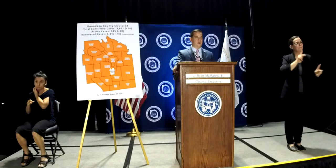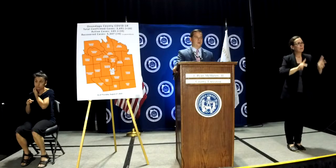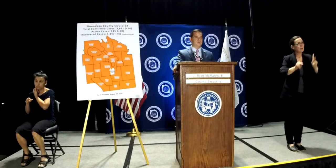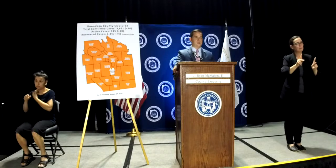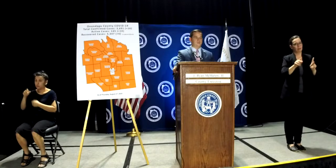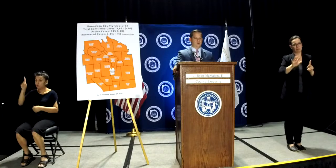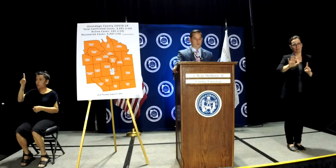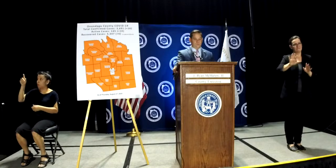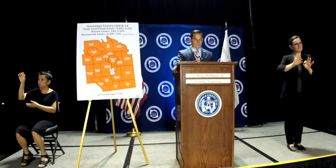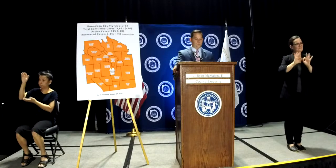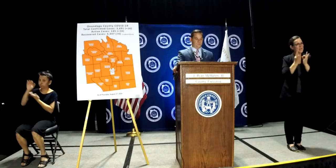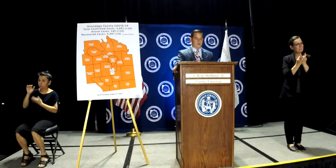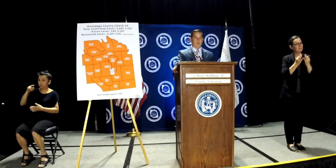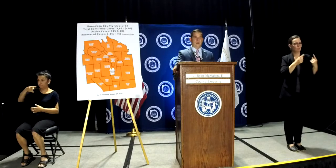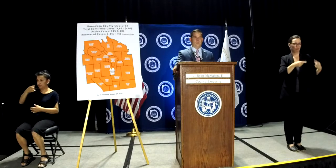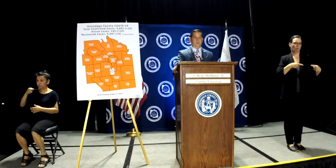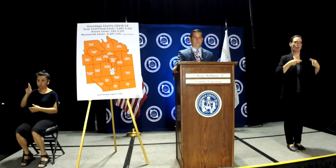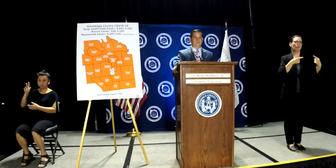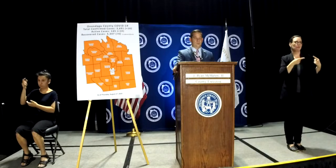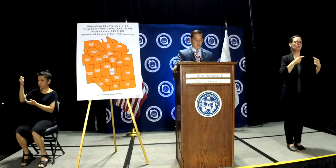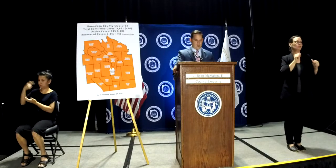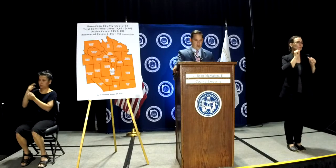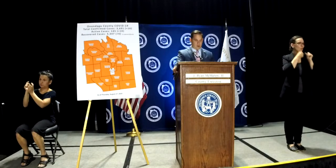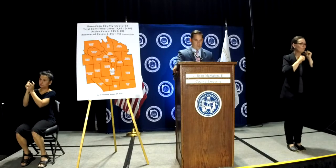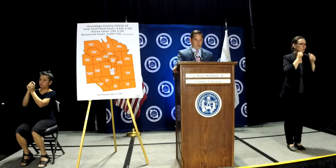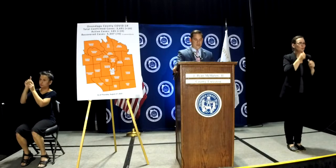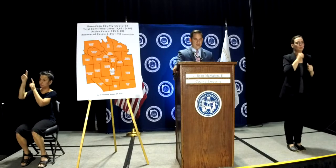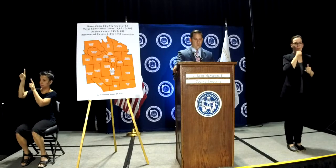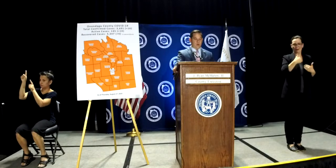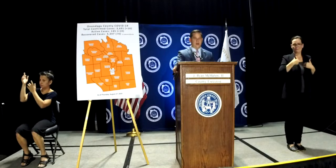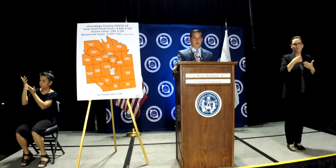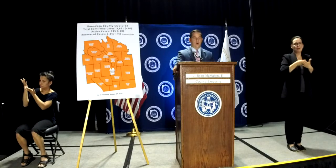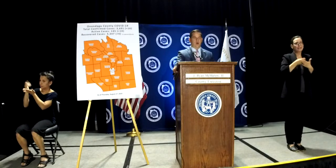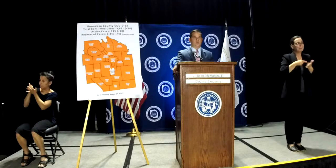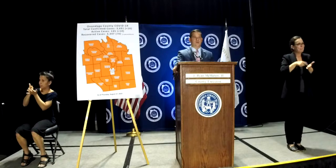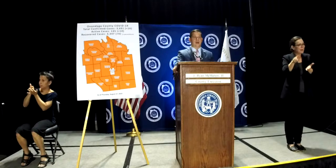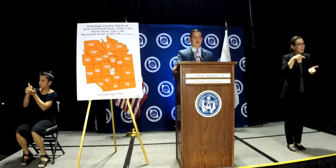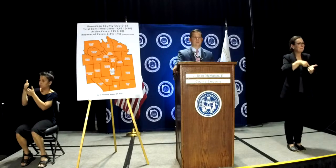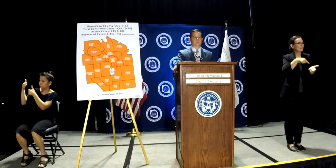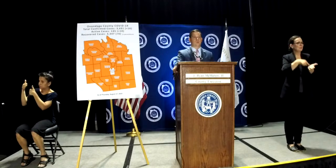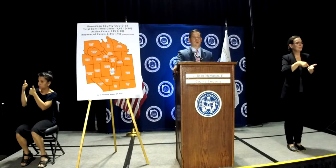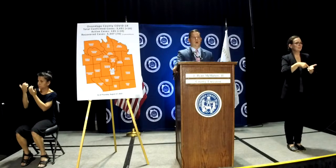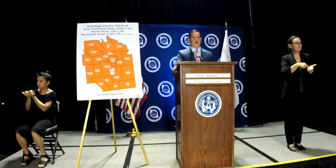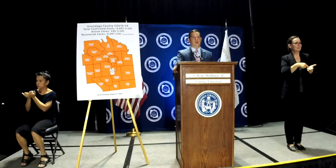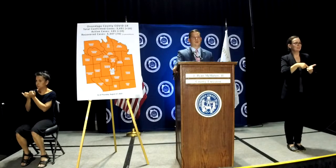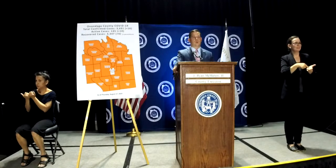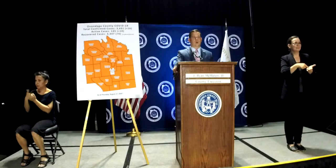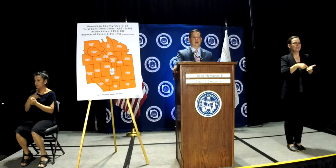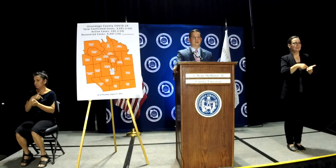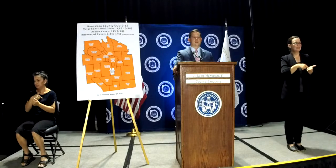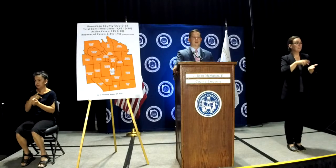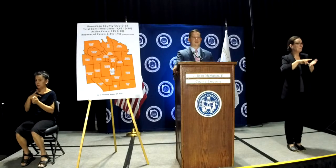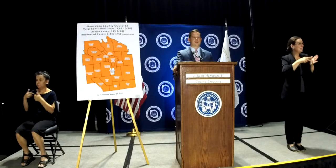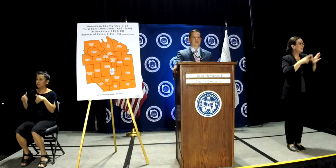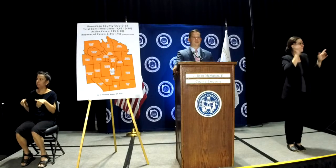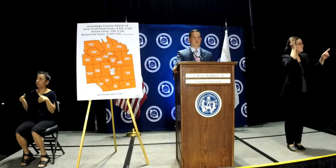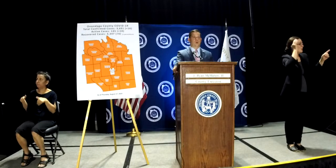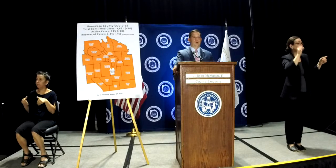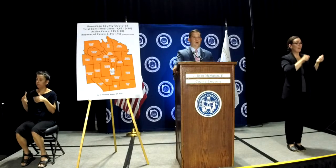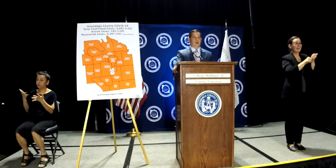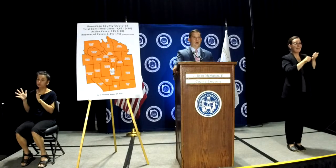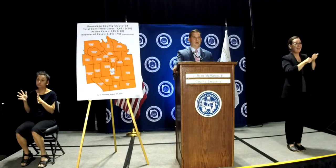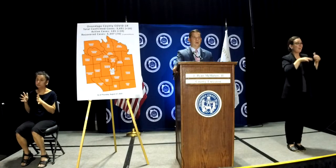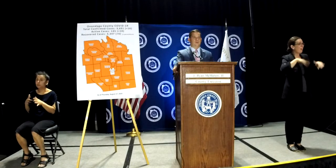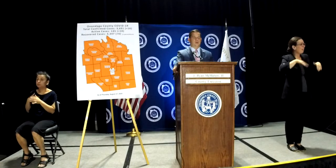know that they're talking this afternoon, that will help. But we can't wait any longer for that. So we're going to ask the legislature